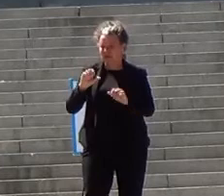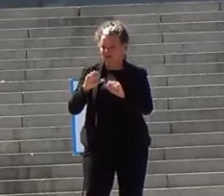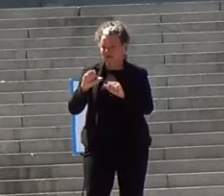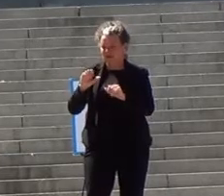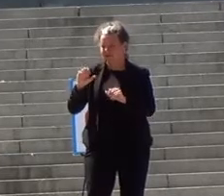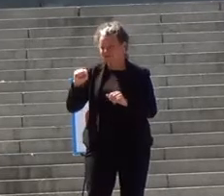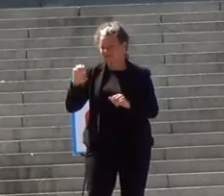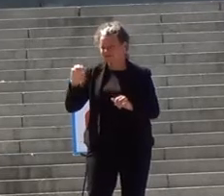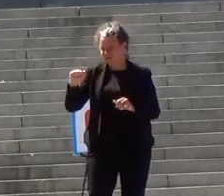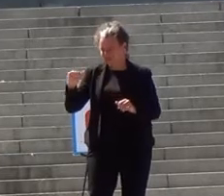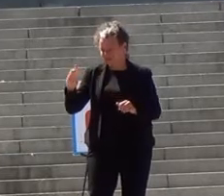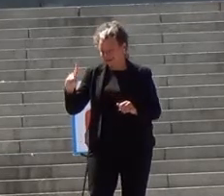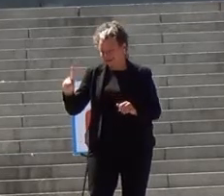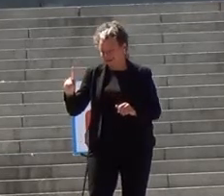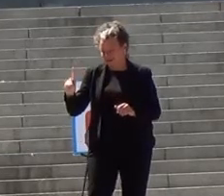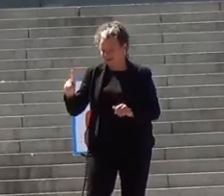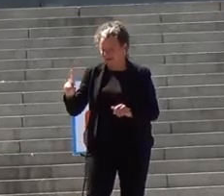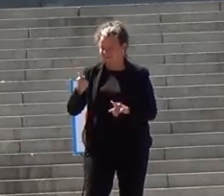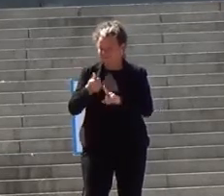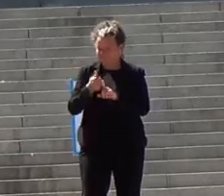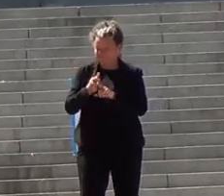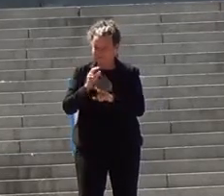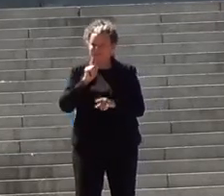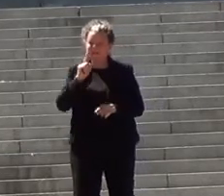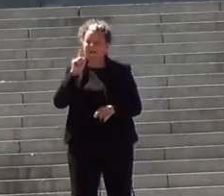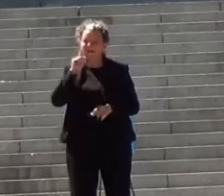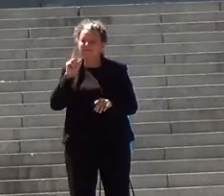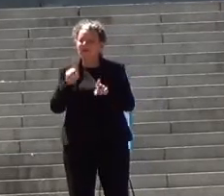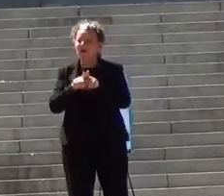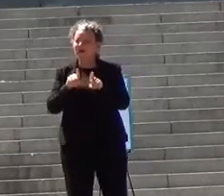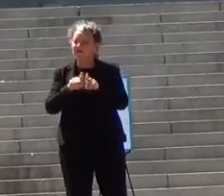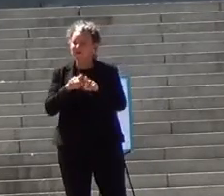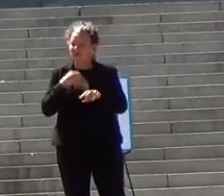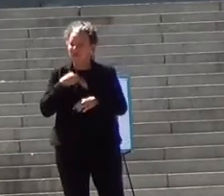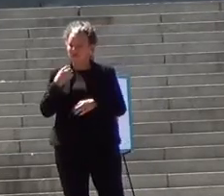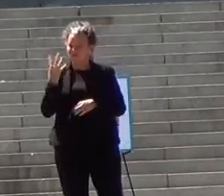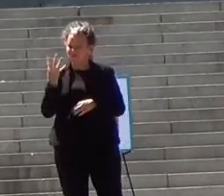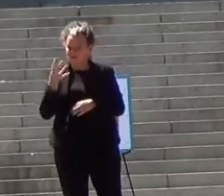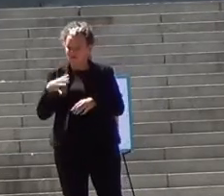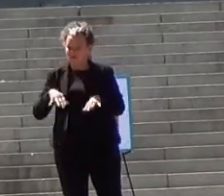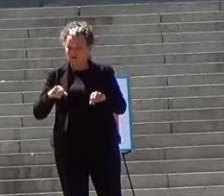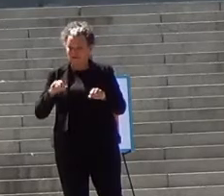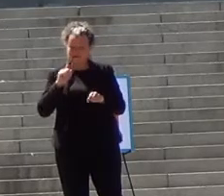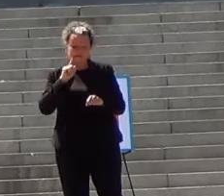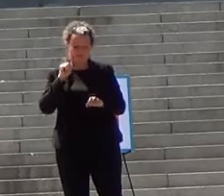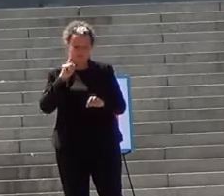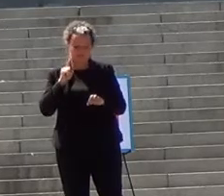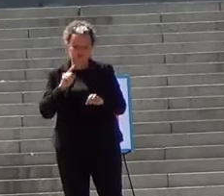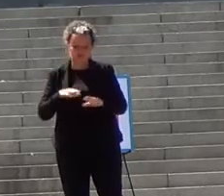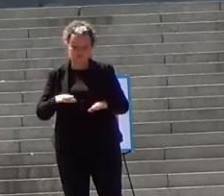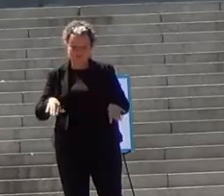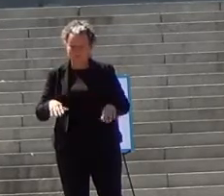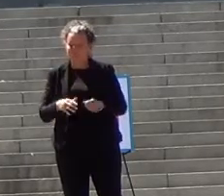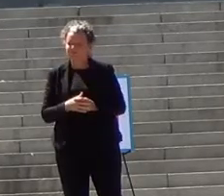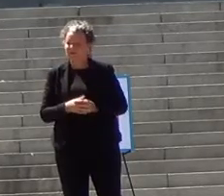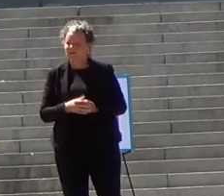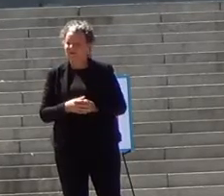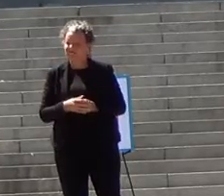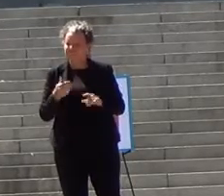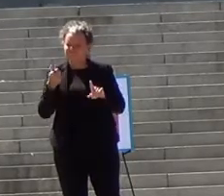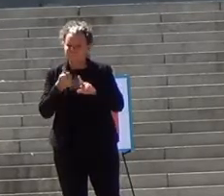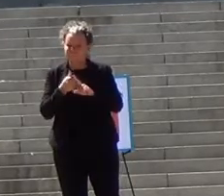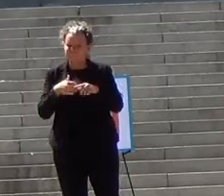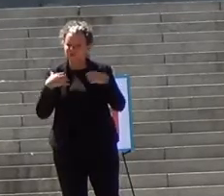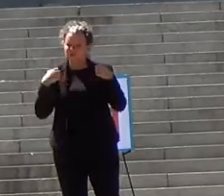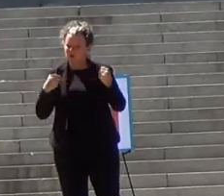the Deaf. She is deaf and is also the mother of 4 adopted deaf children. Sherry is a